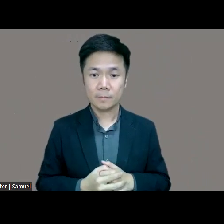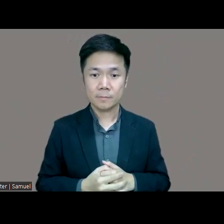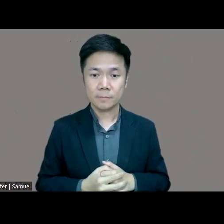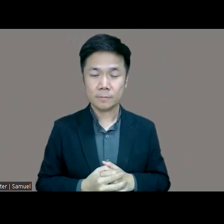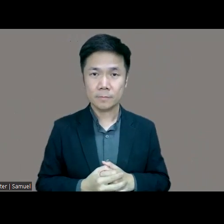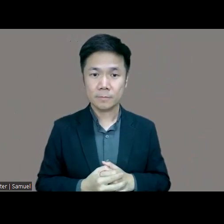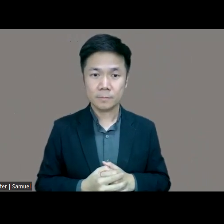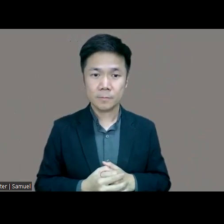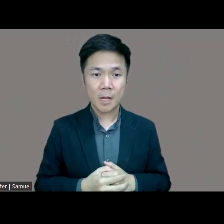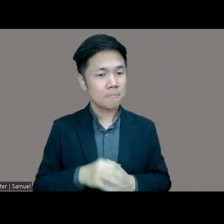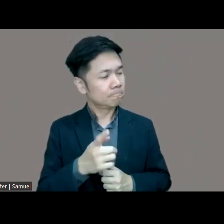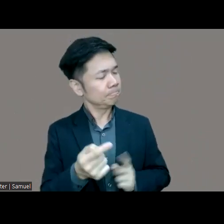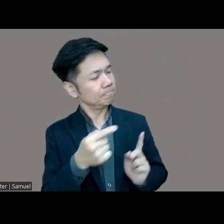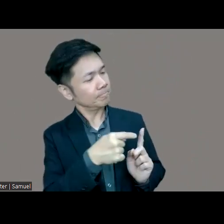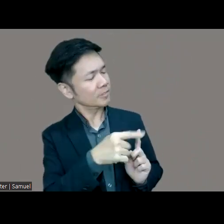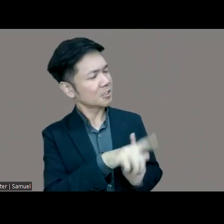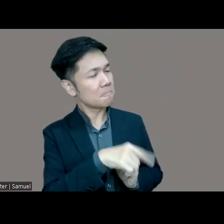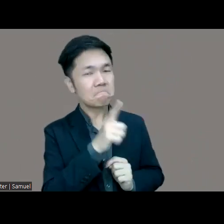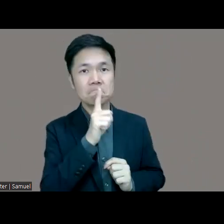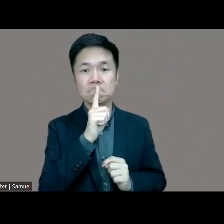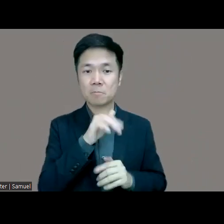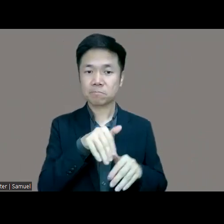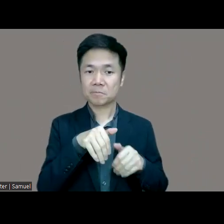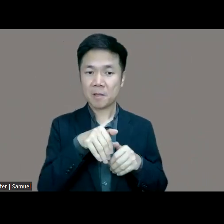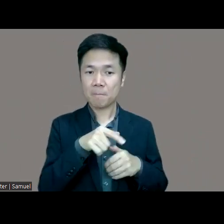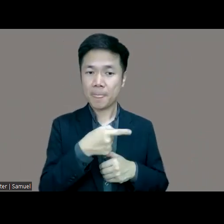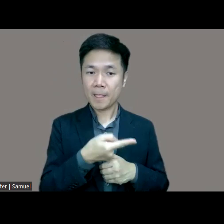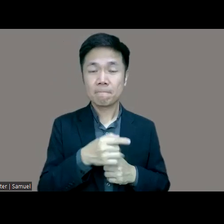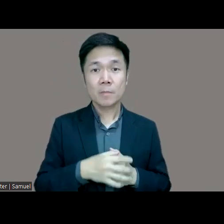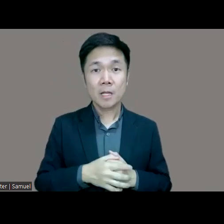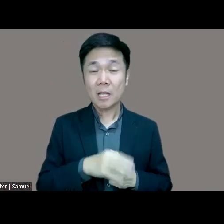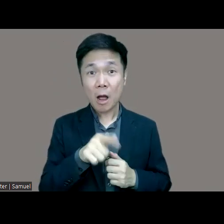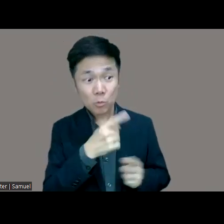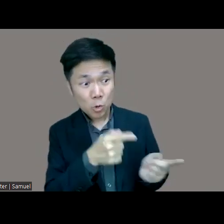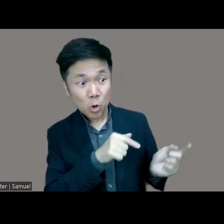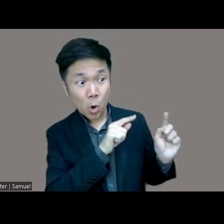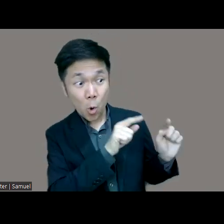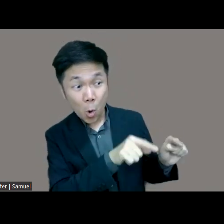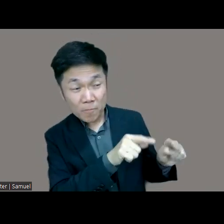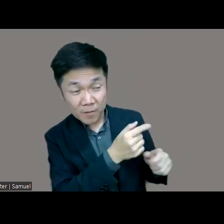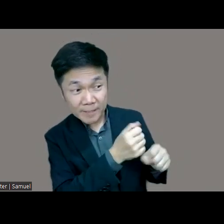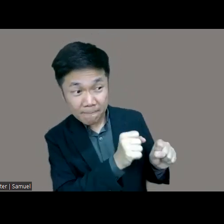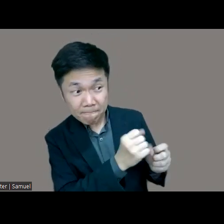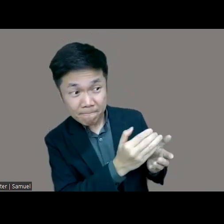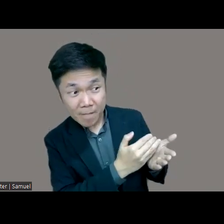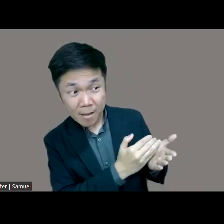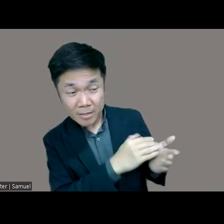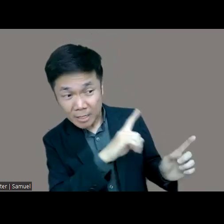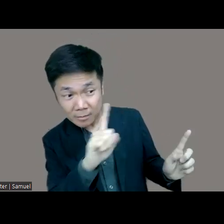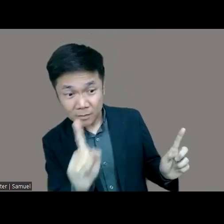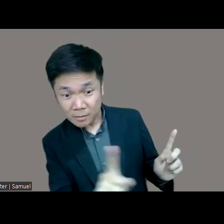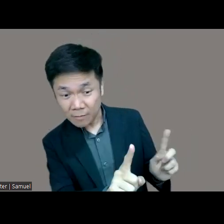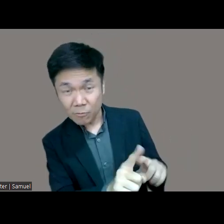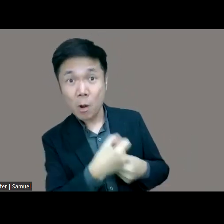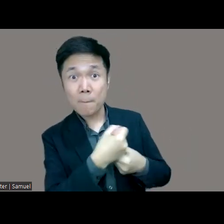procedure, and they may allow a representative to be there. And this can be, for example,